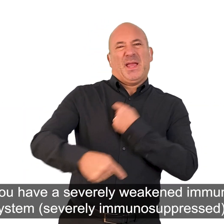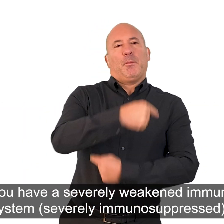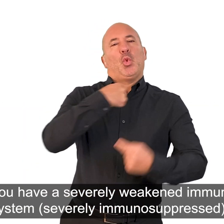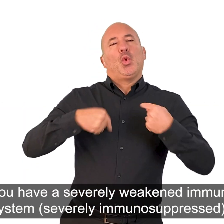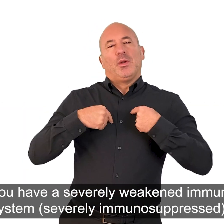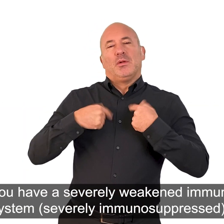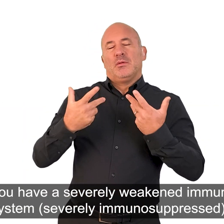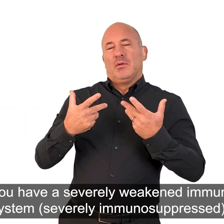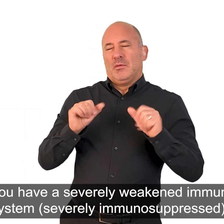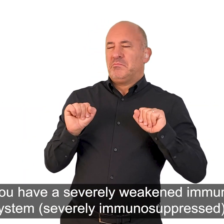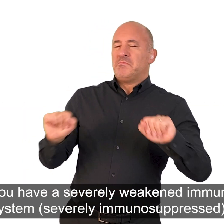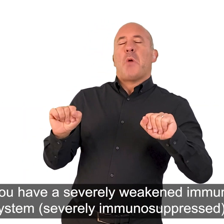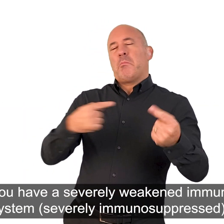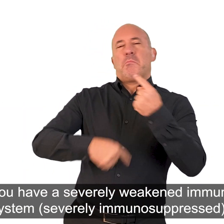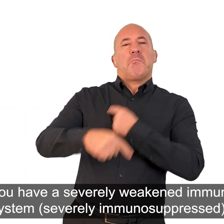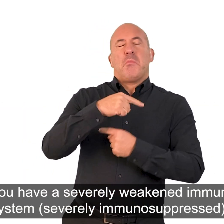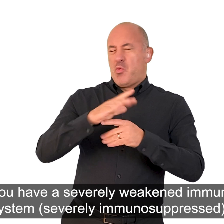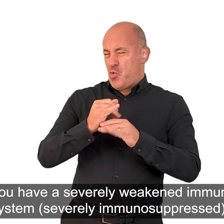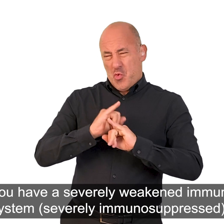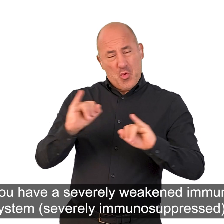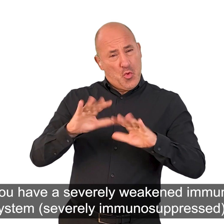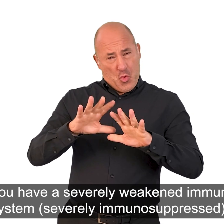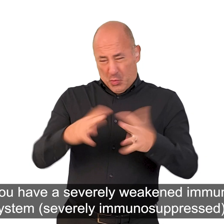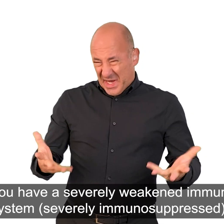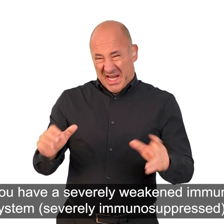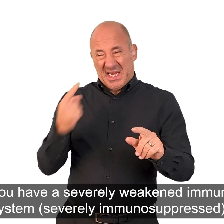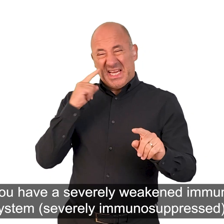have a severely weakened immune system, severely immunosuppressed,